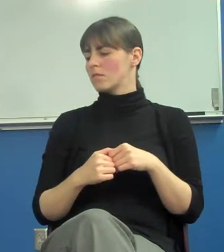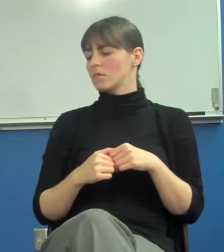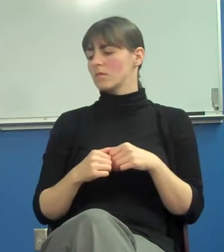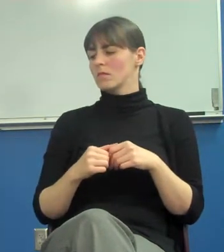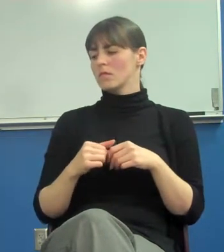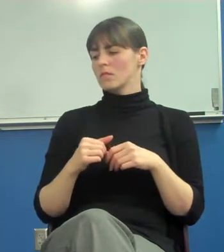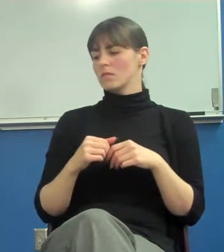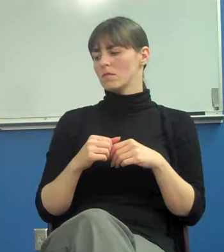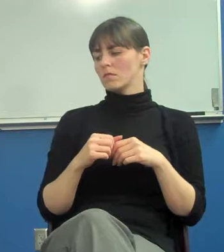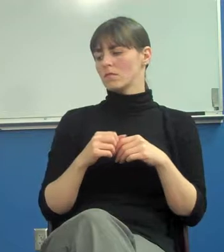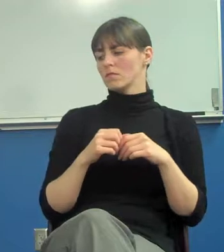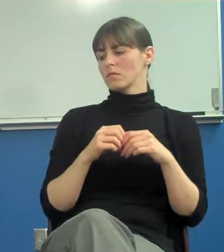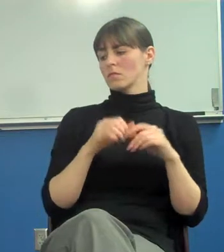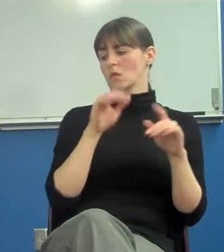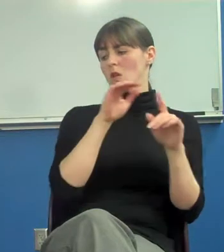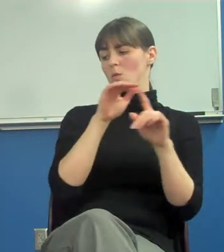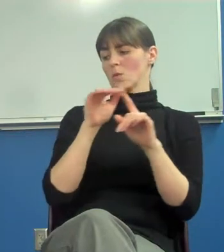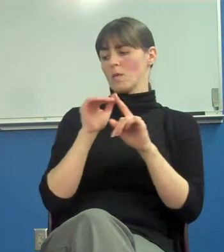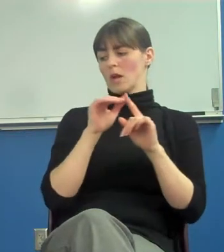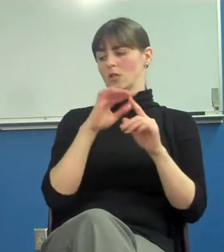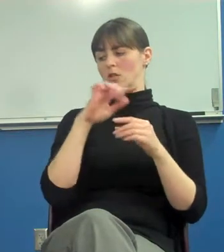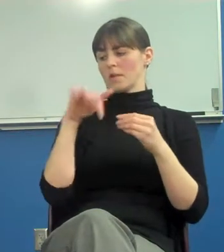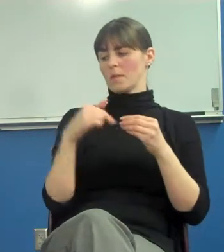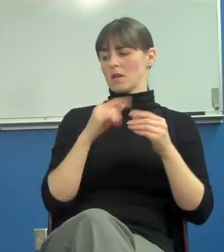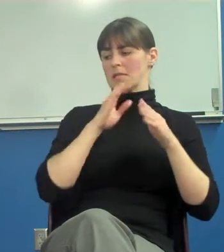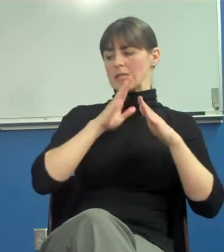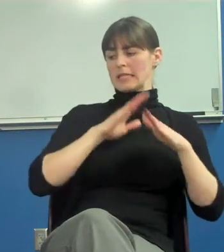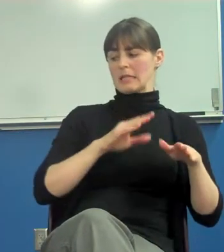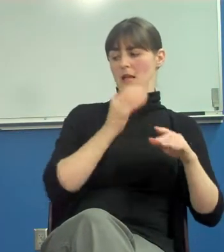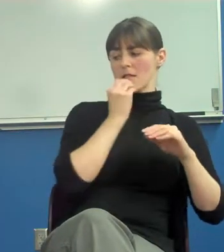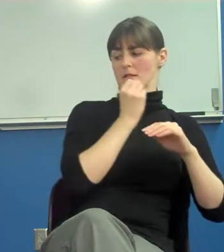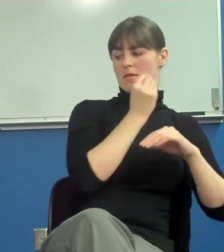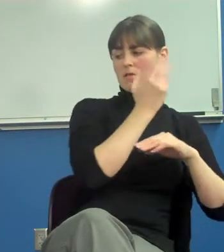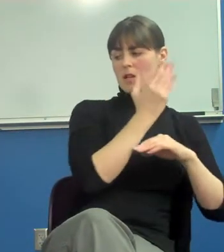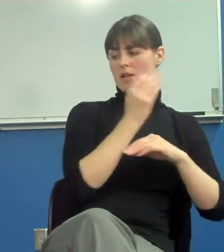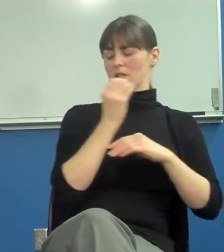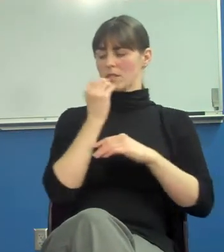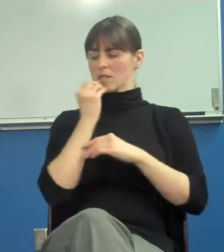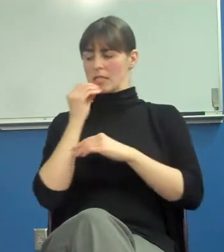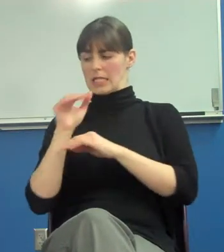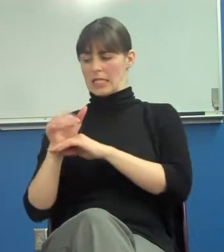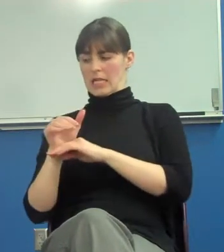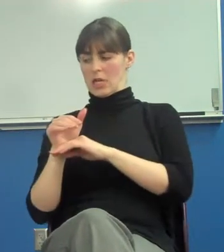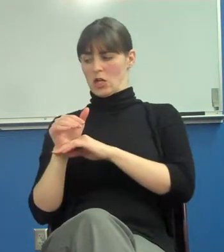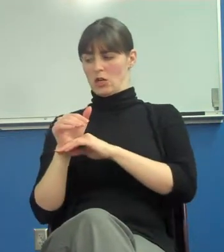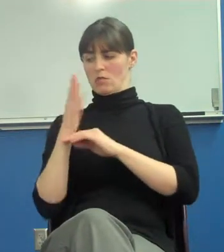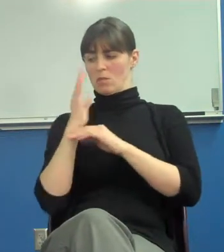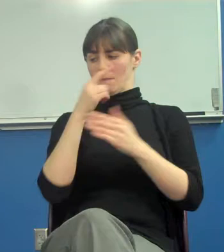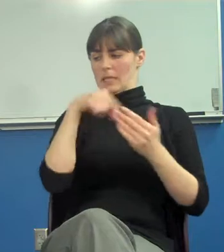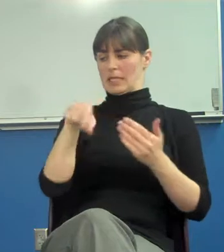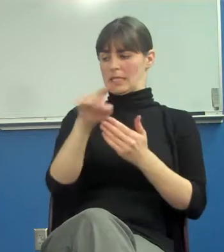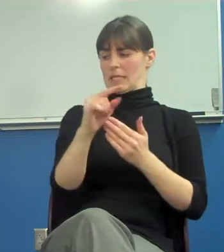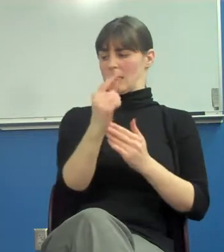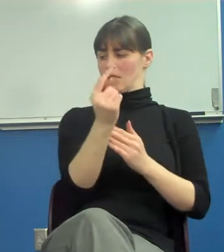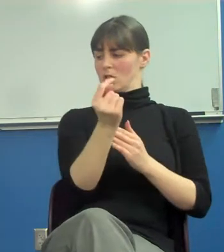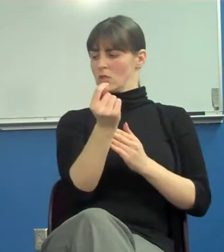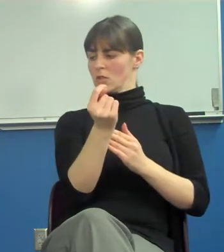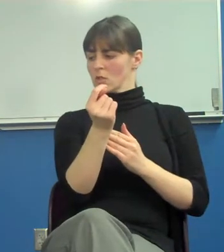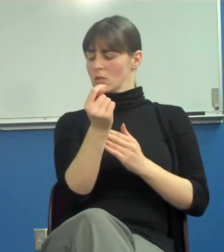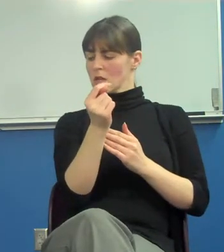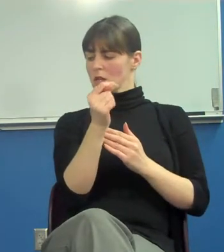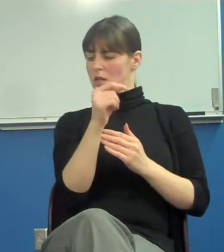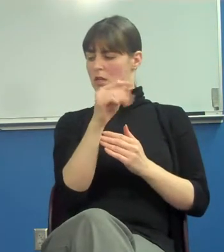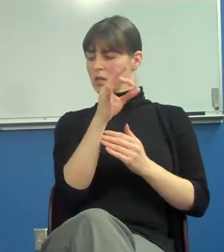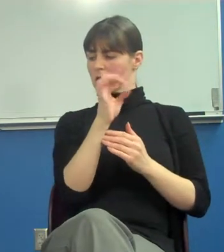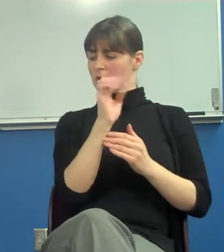Reminder, our silent lunch and silent dinner will be next Tuesday. It's on the 23rd. If you